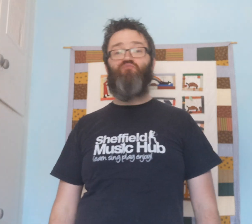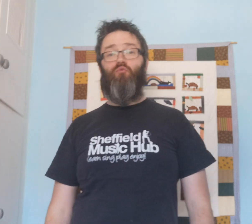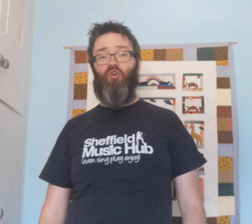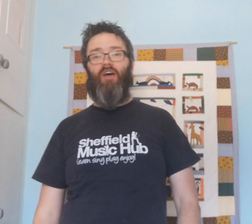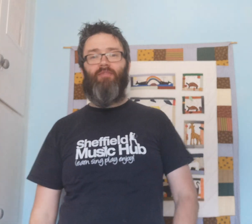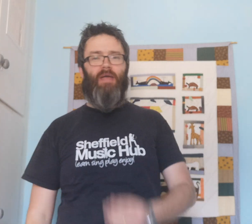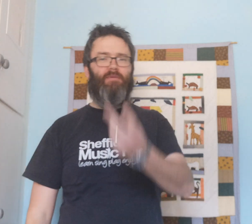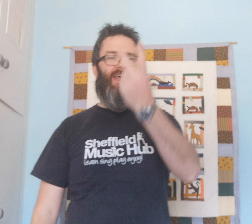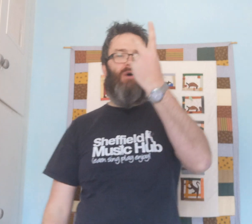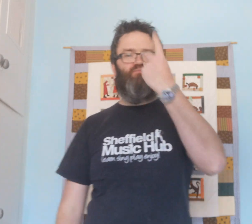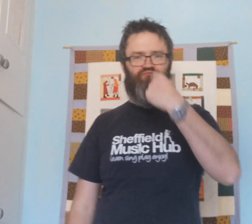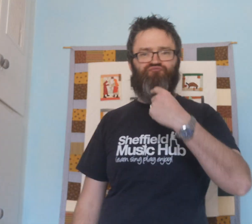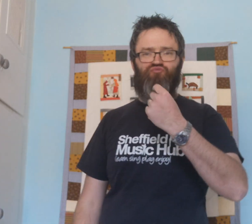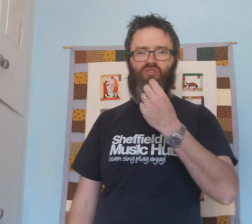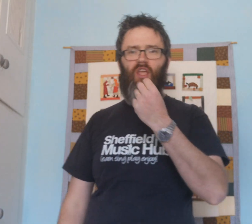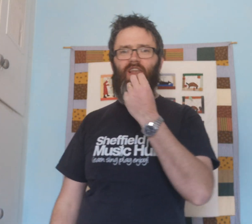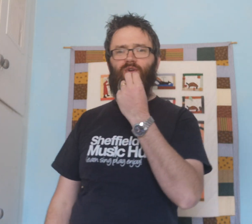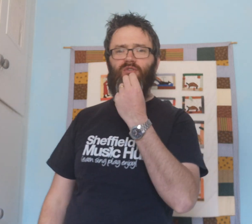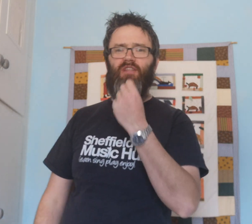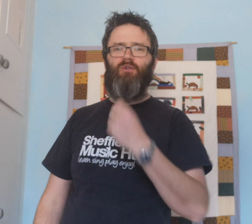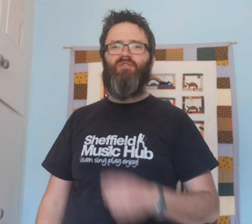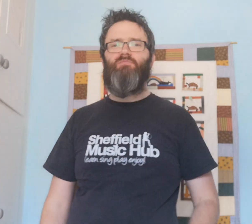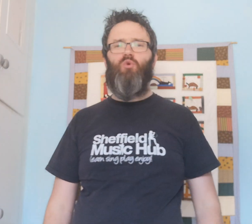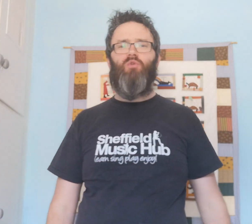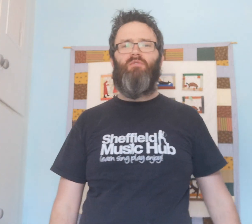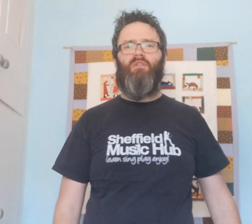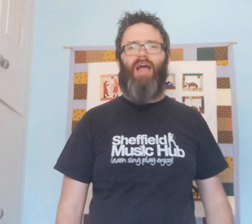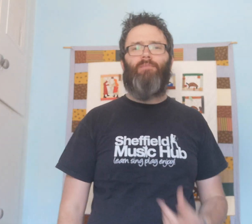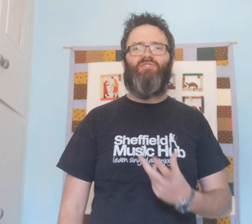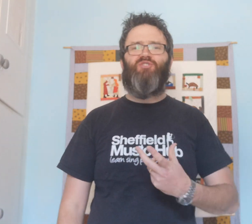Good. And maybe now a little small hamster chew.